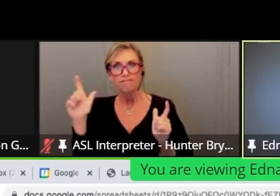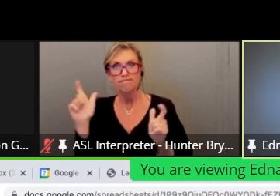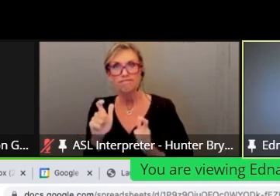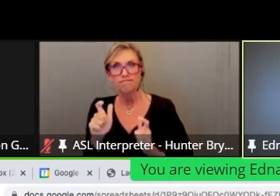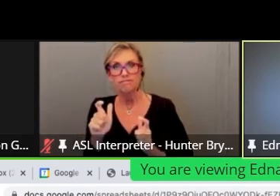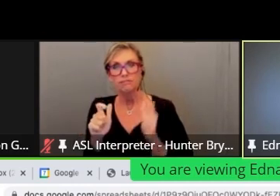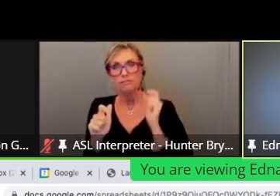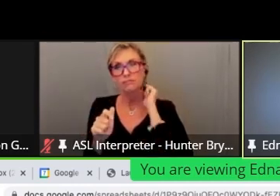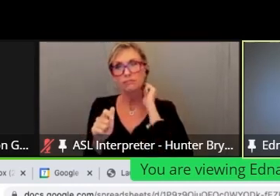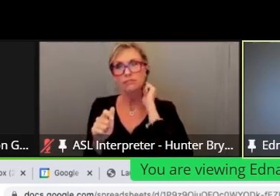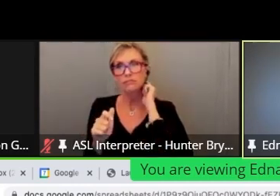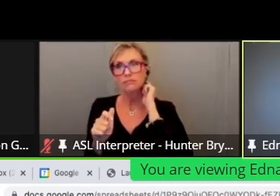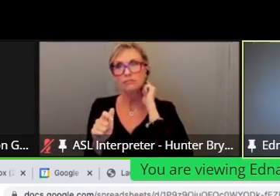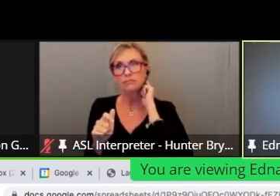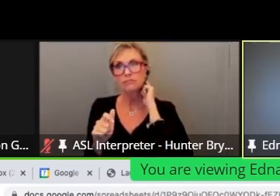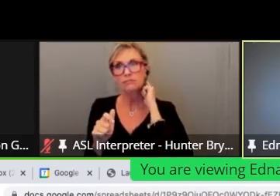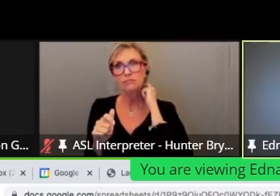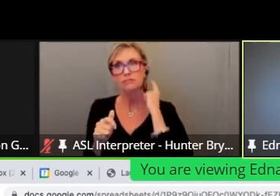How do